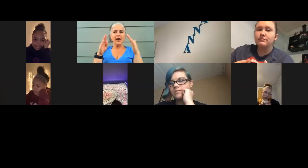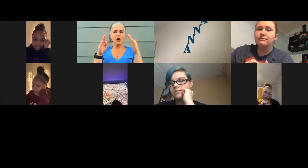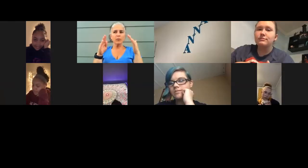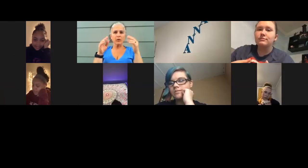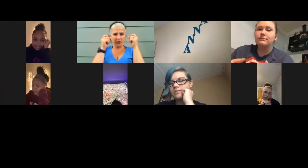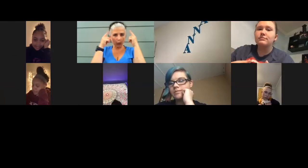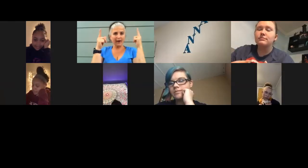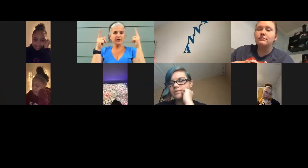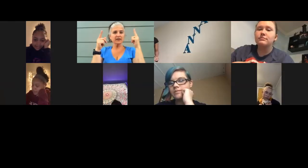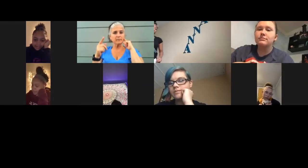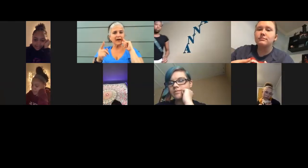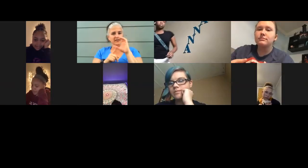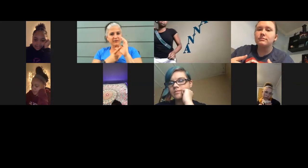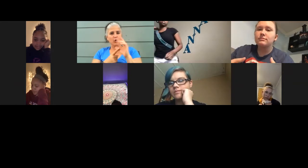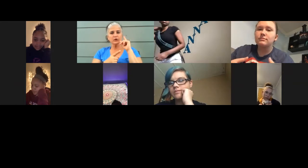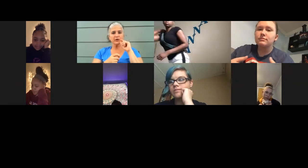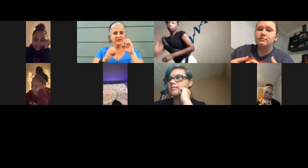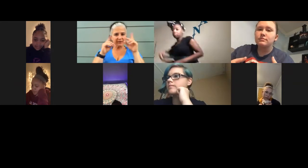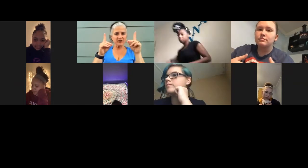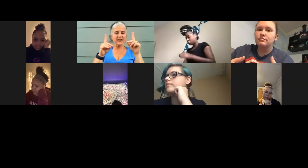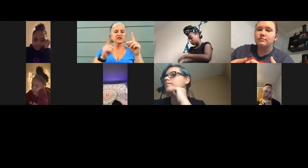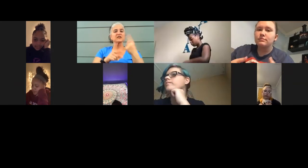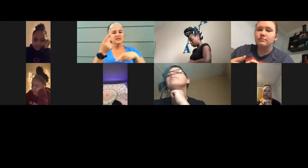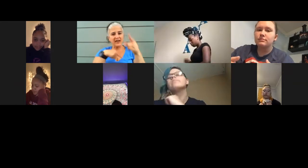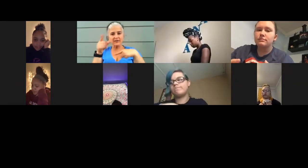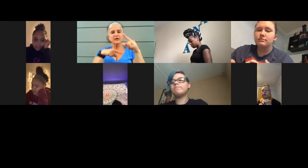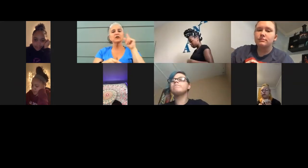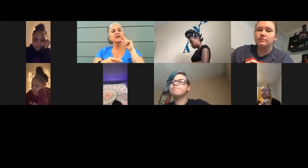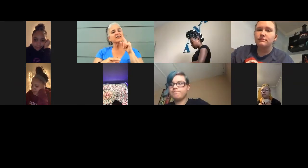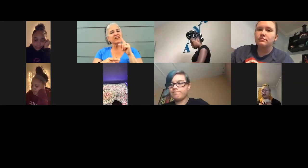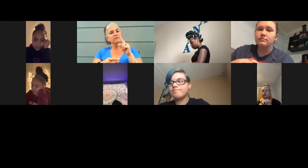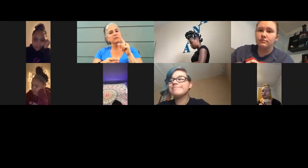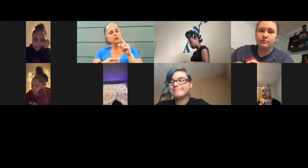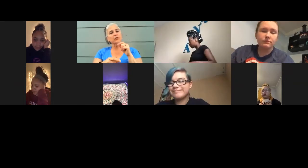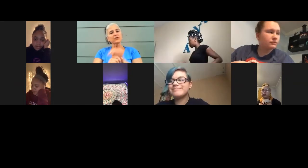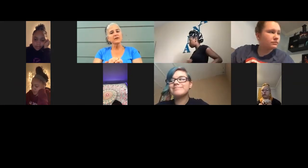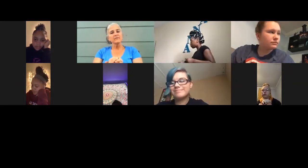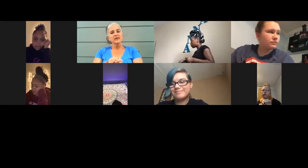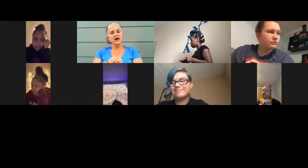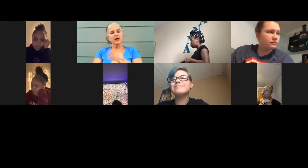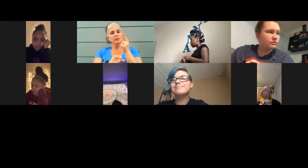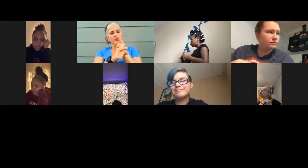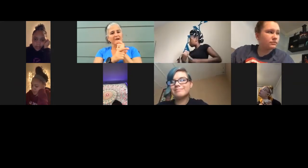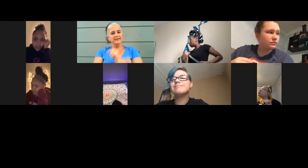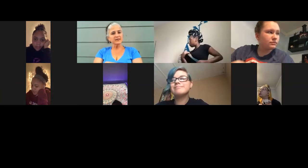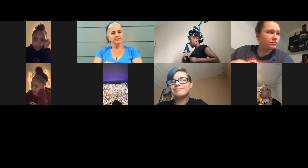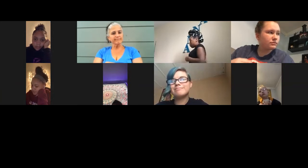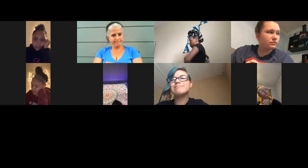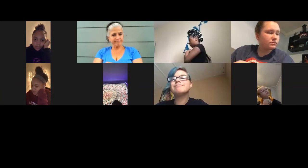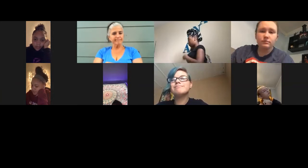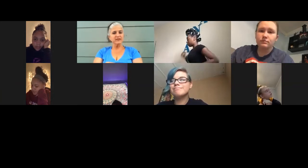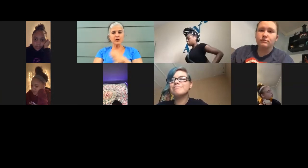to help with awareness about deaf culture and deaf education and sign language and deaf people's